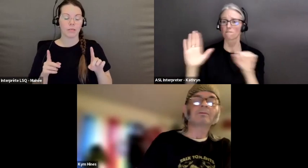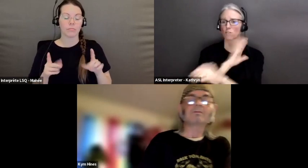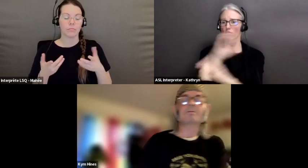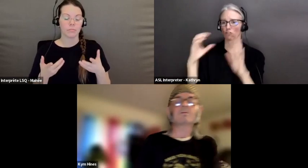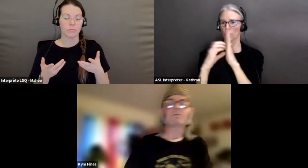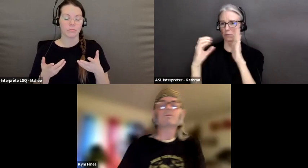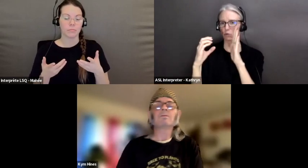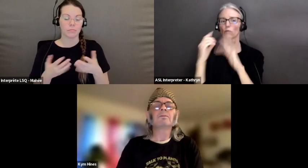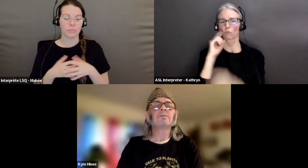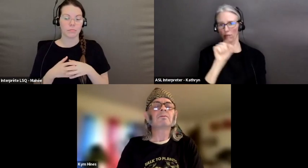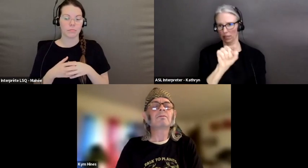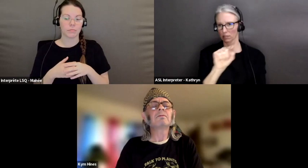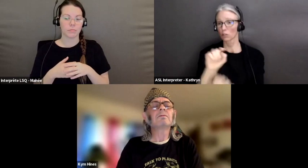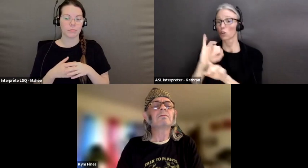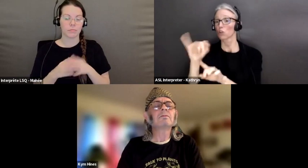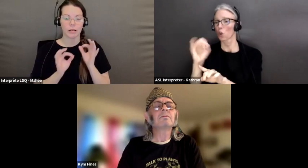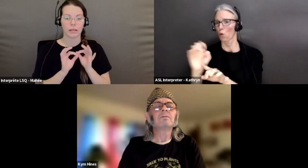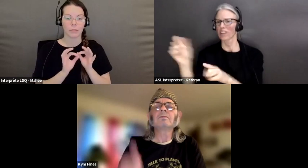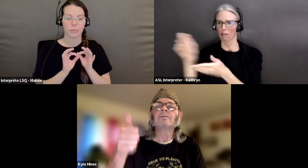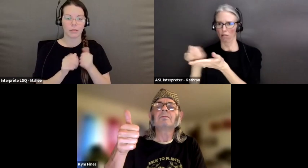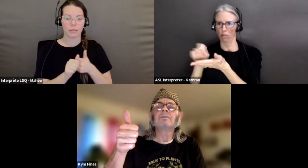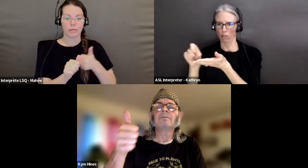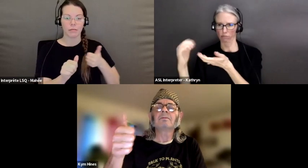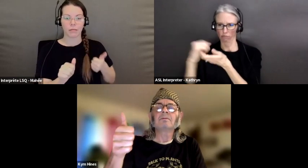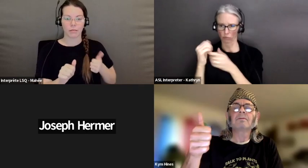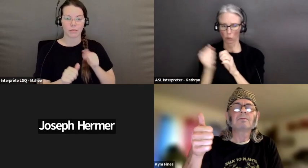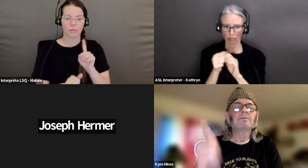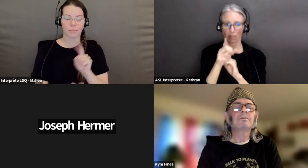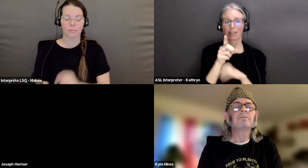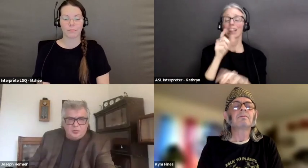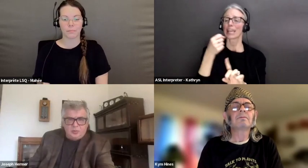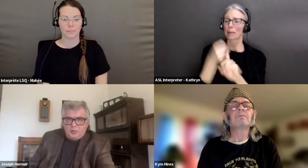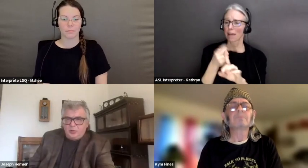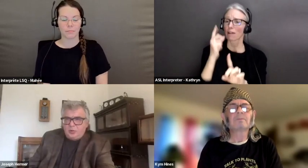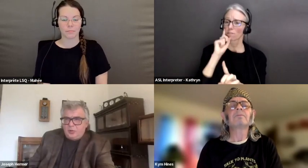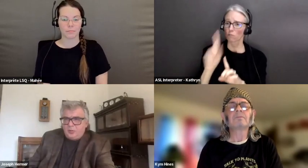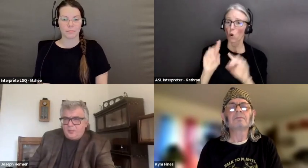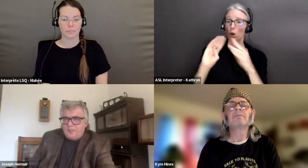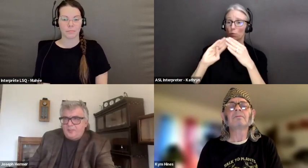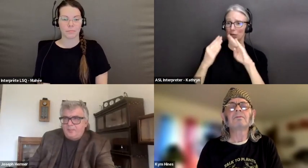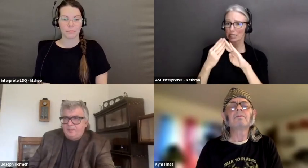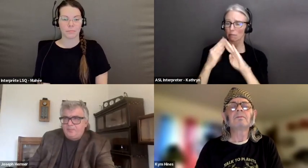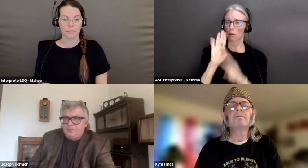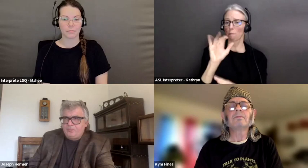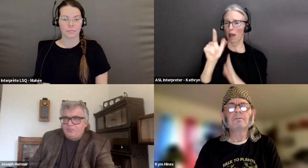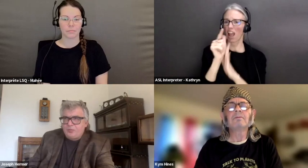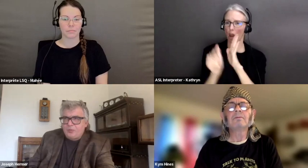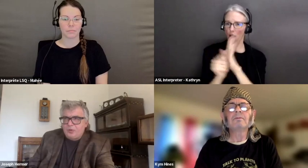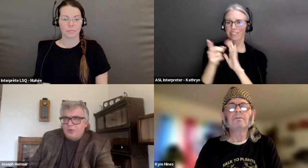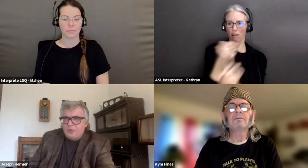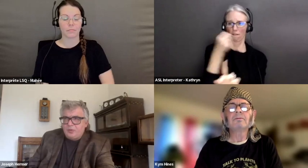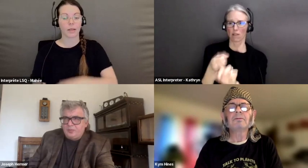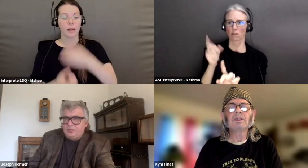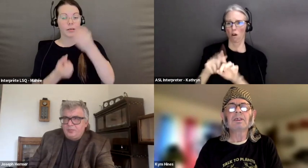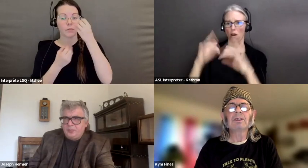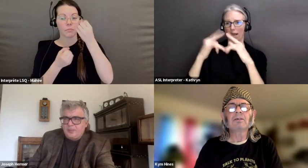by authored by Joe on the impact of municipal bylaws and the regulation of encampments. But you really detailed elements to it, but